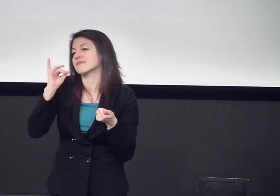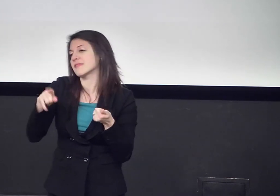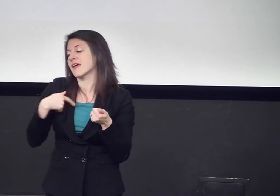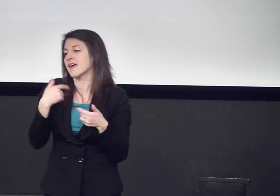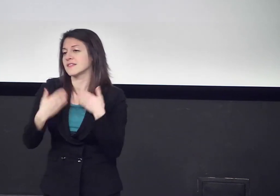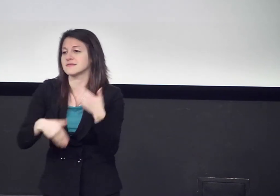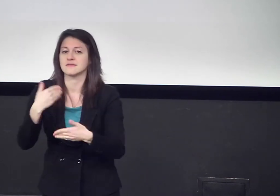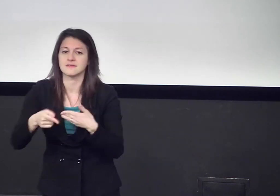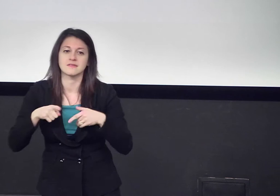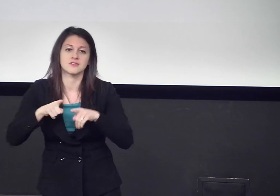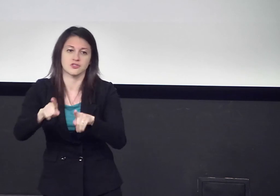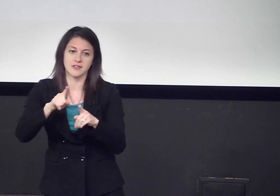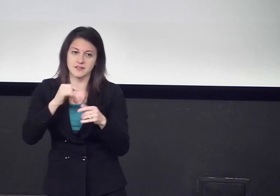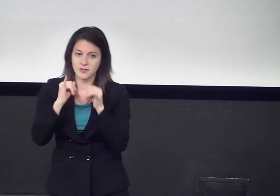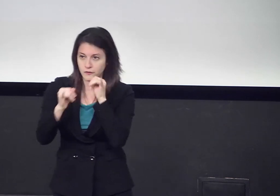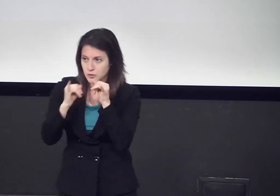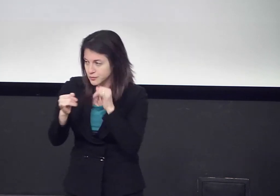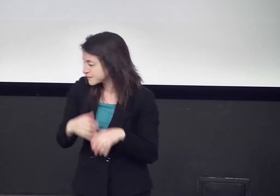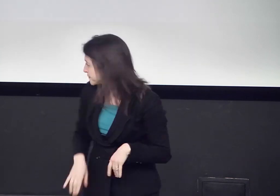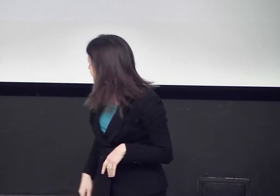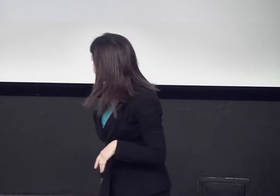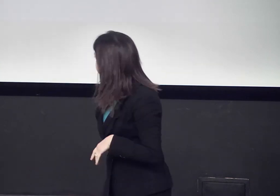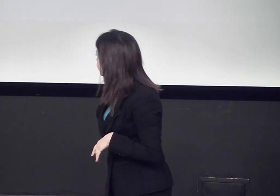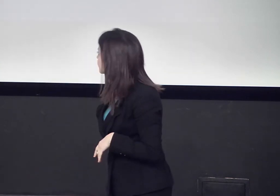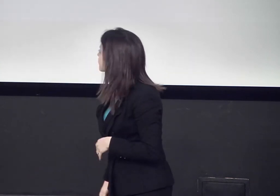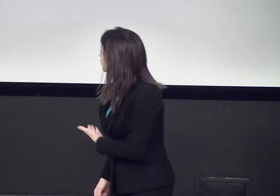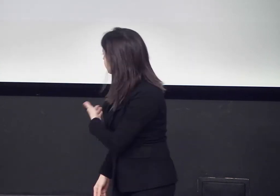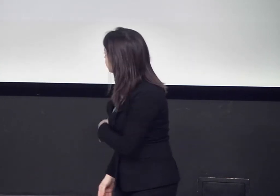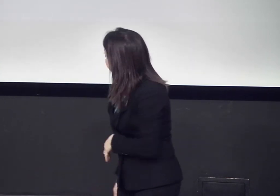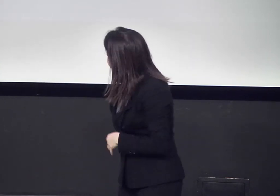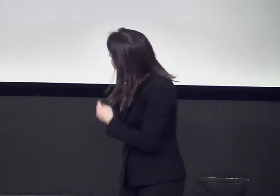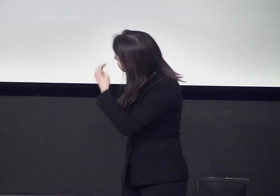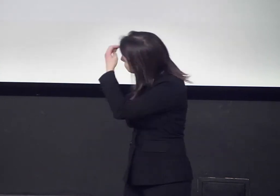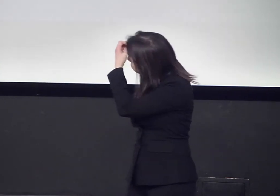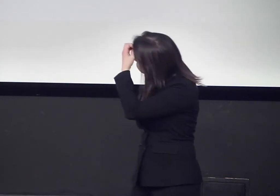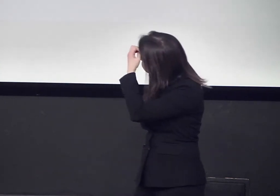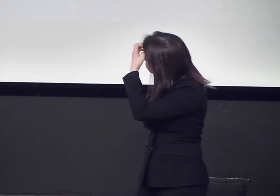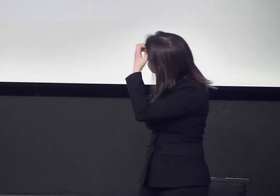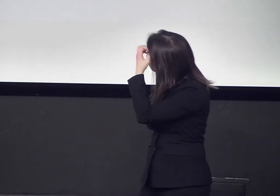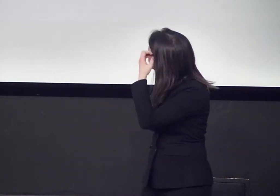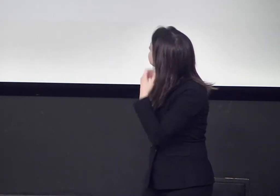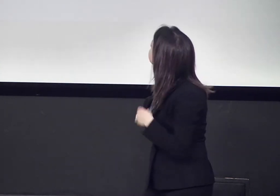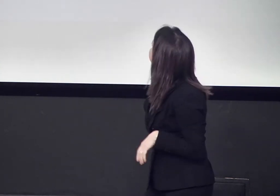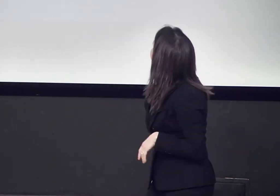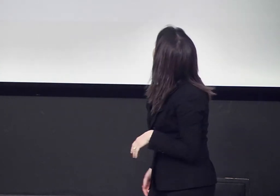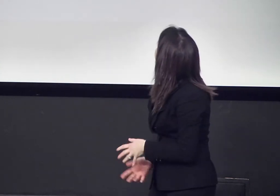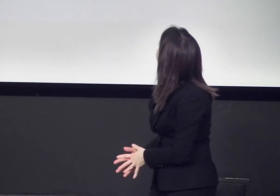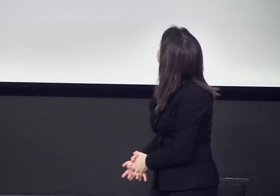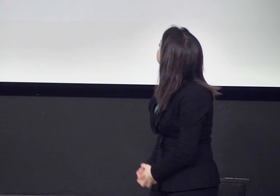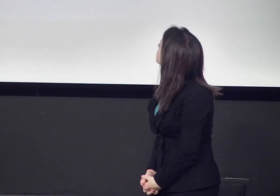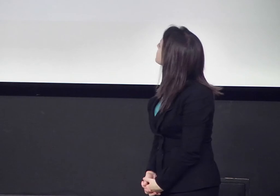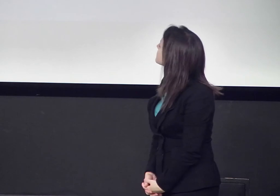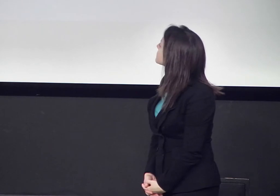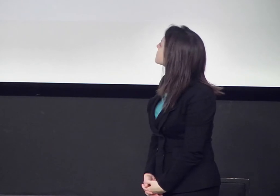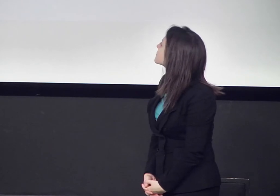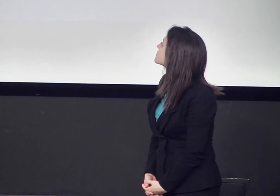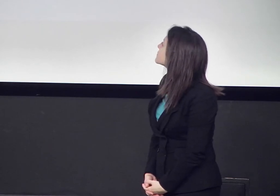to see if it had been said in recent or previous interviews with other participants, and that was due to using the constant